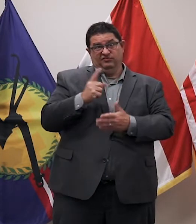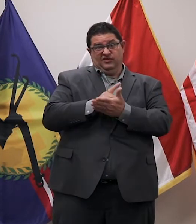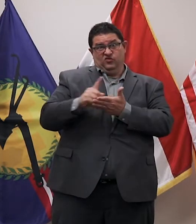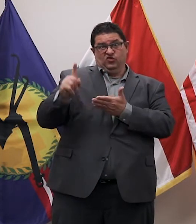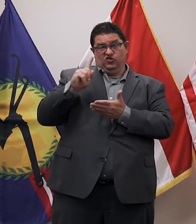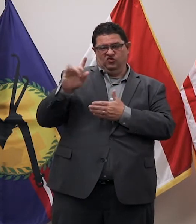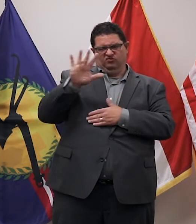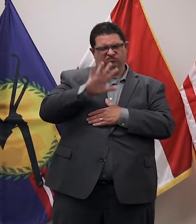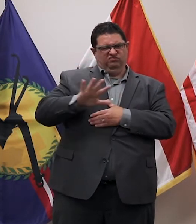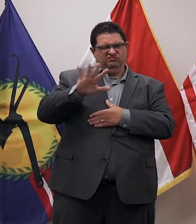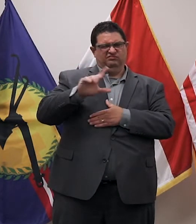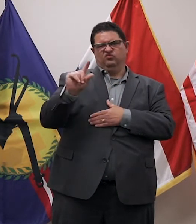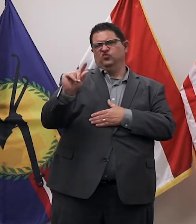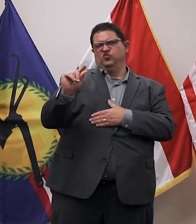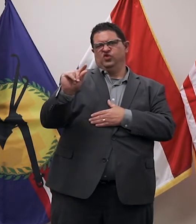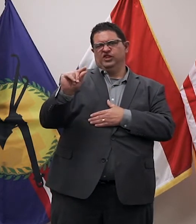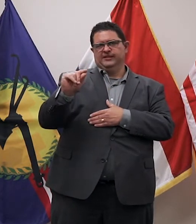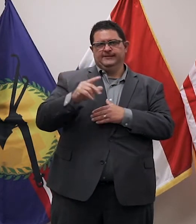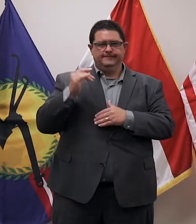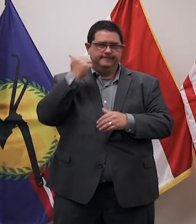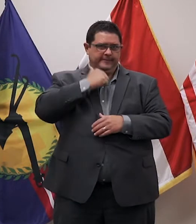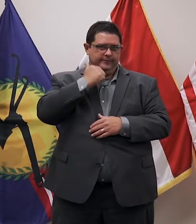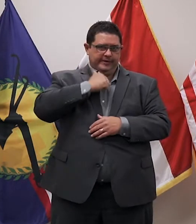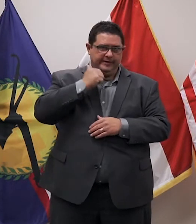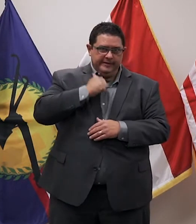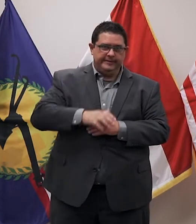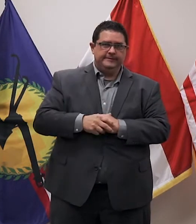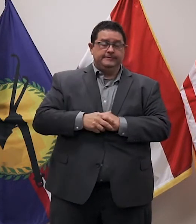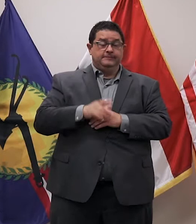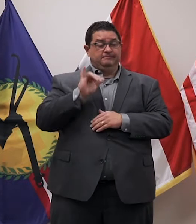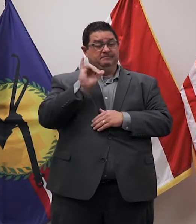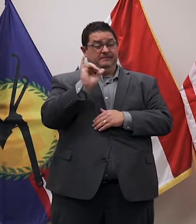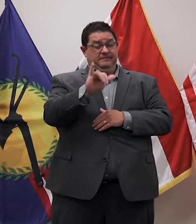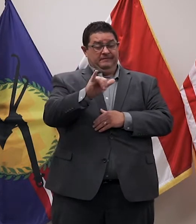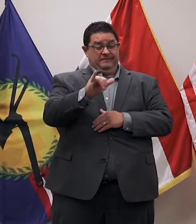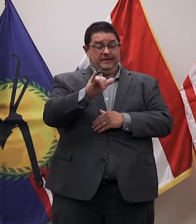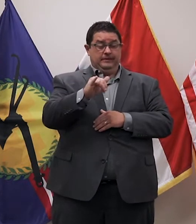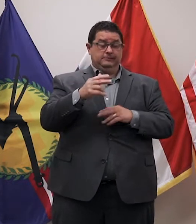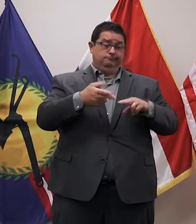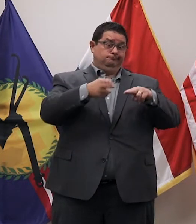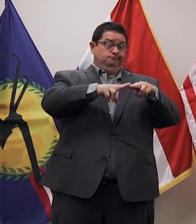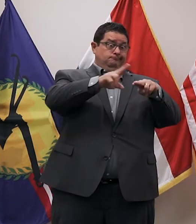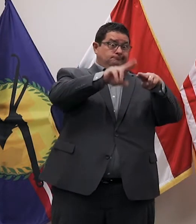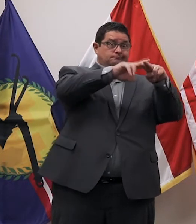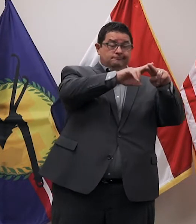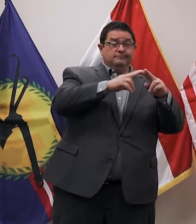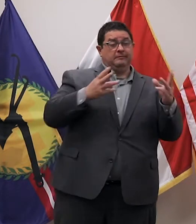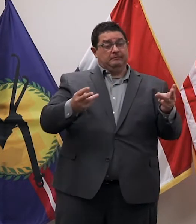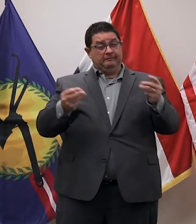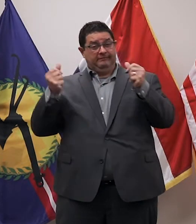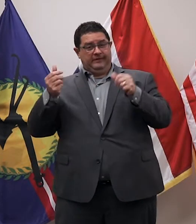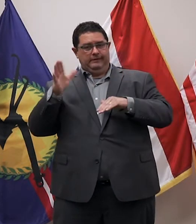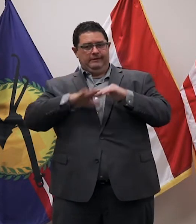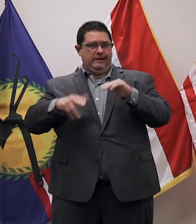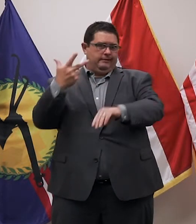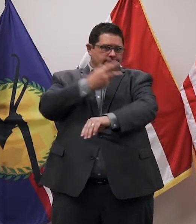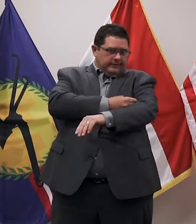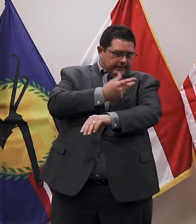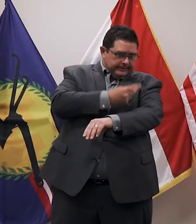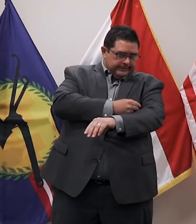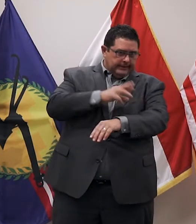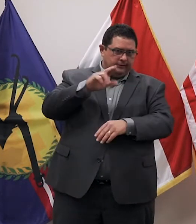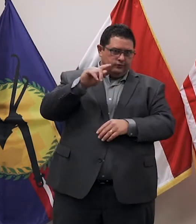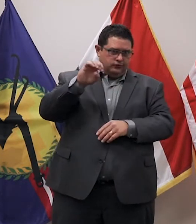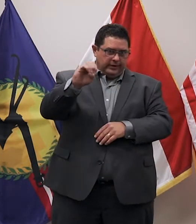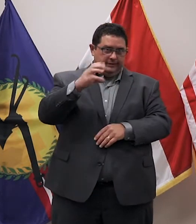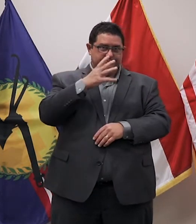is driving these numbers at a faster clip than our vaccination rate. And that's not good math, and it's a formula for a rapid increase in